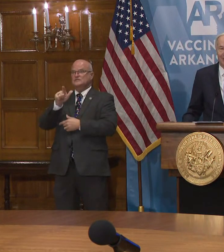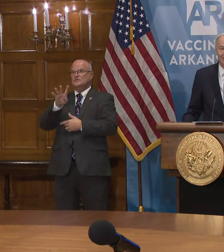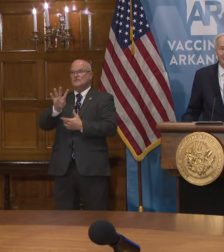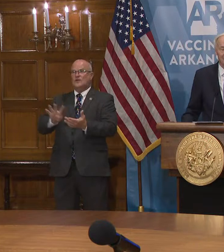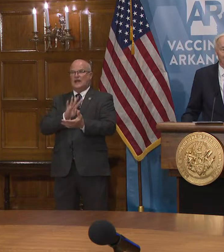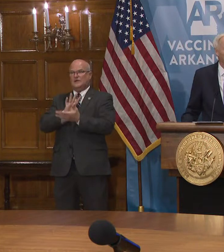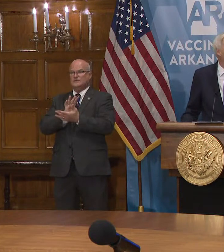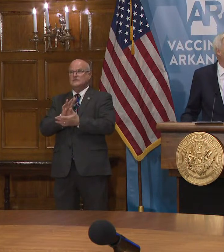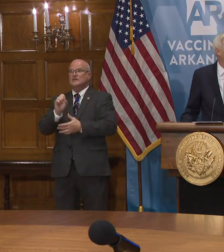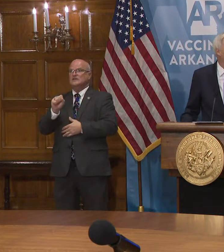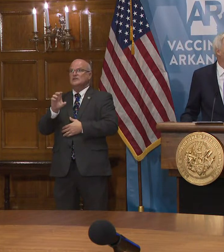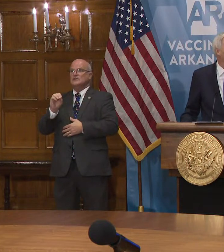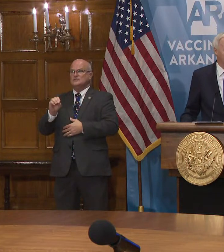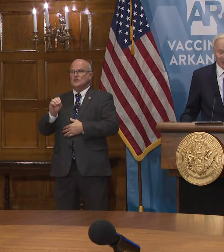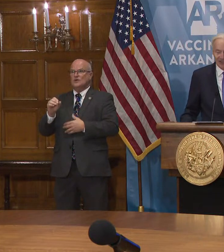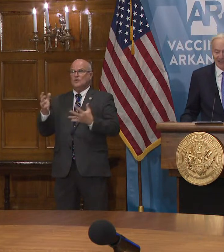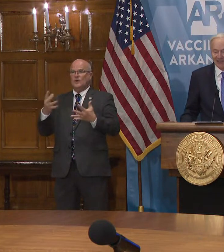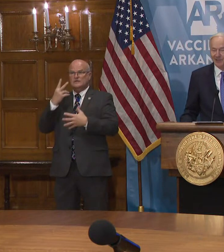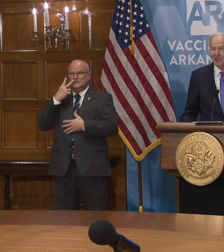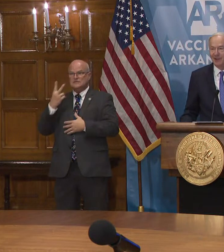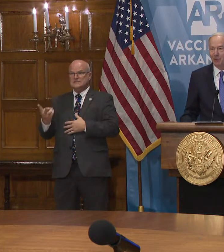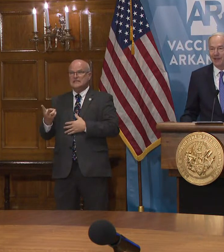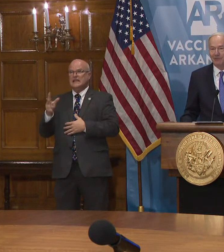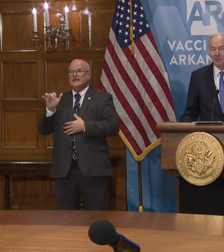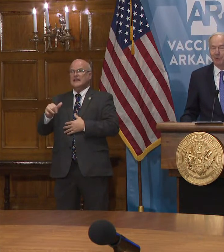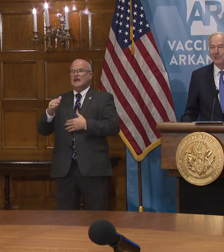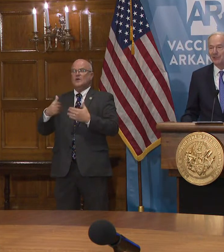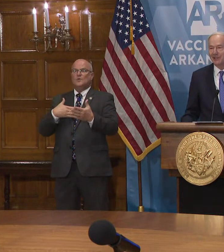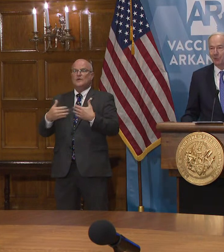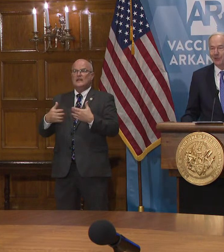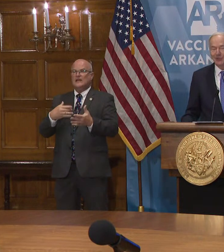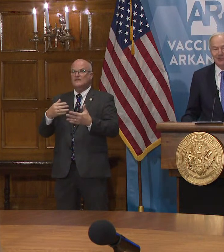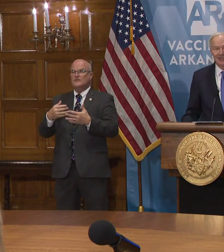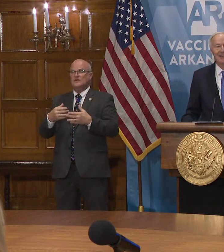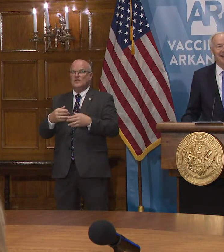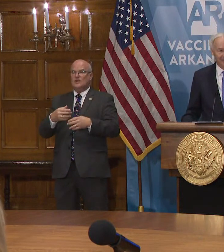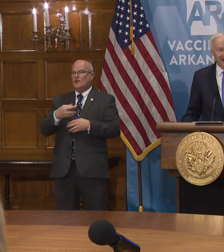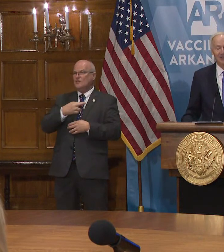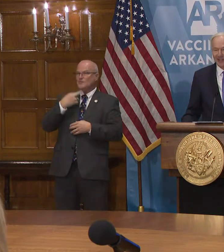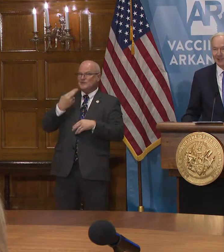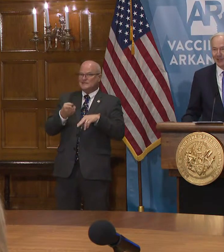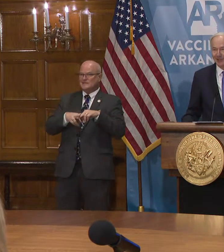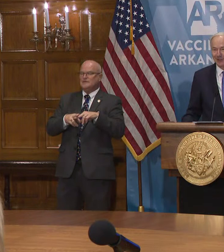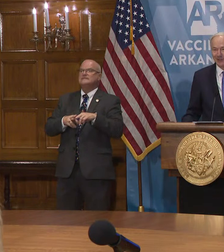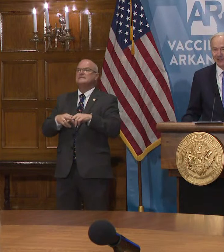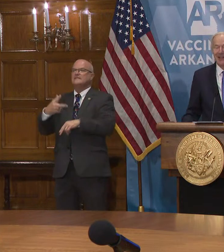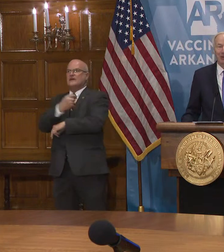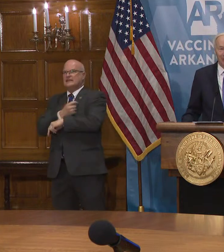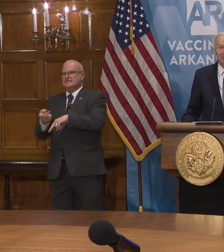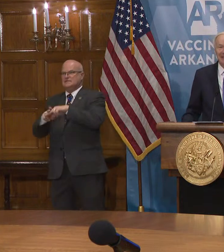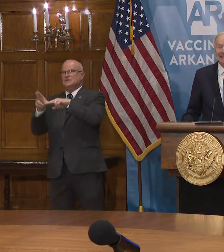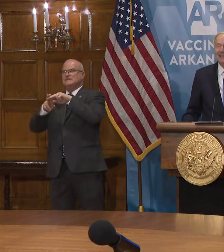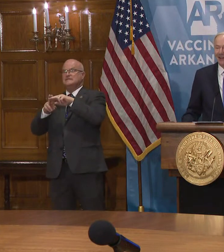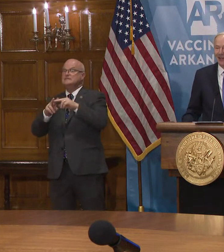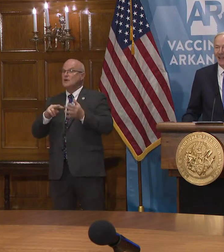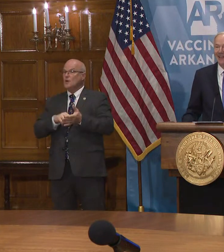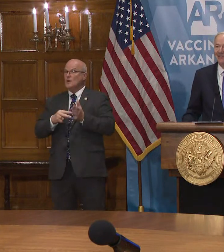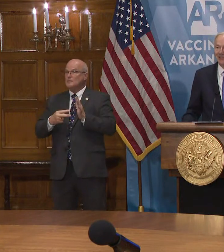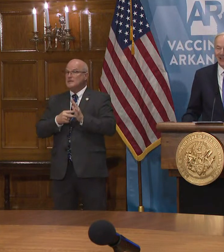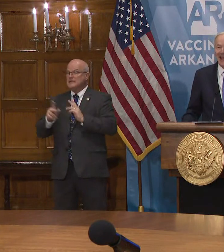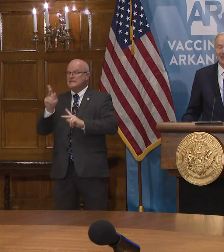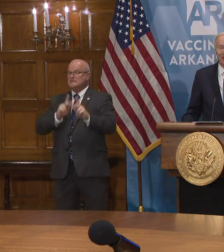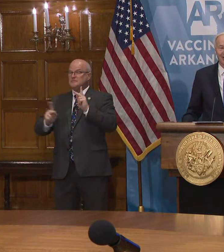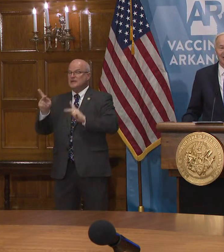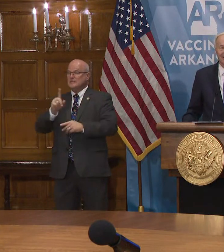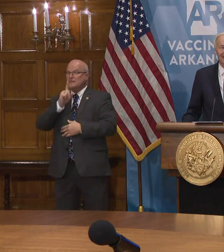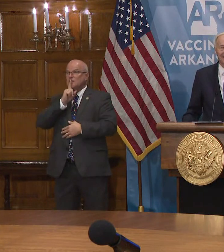24 hours. And so what you can see is that whenever the risk increases, our vaccination increases, which means that